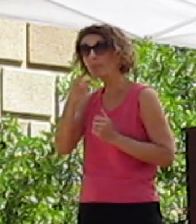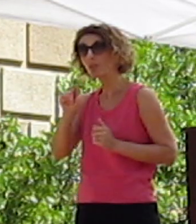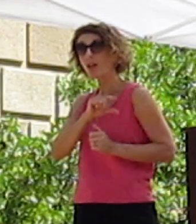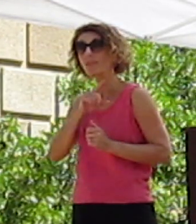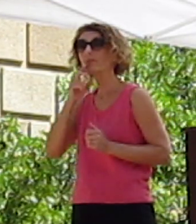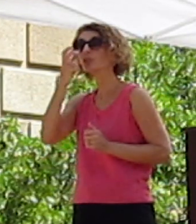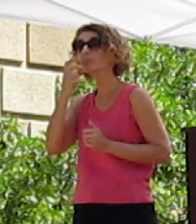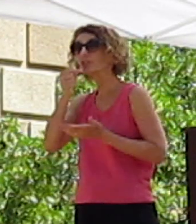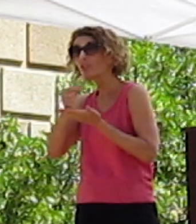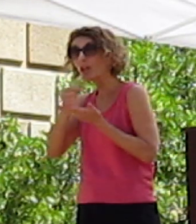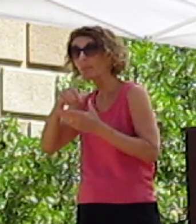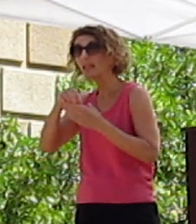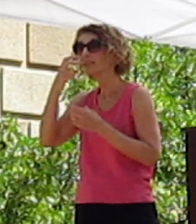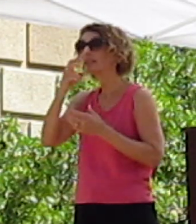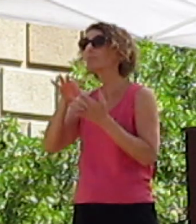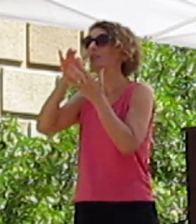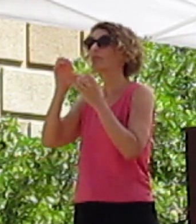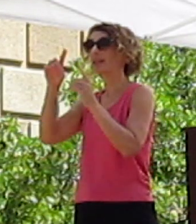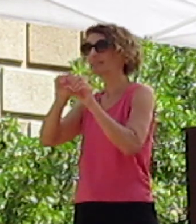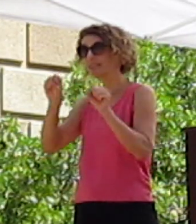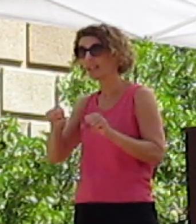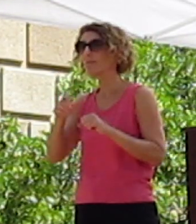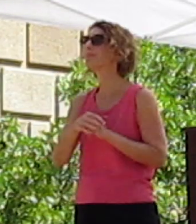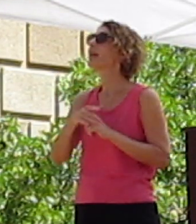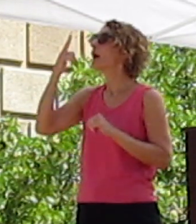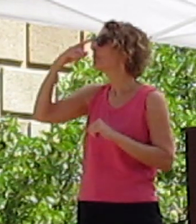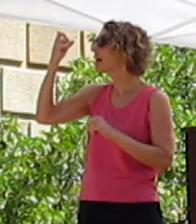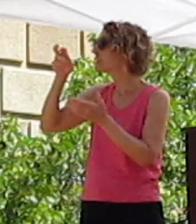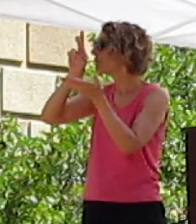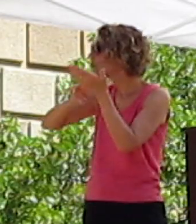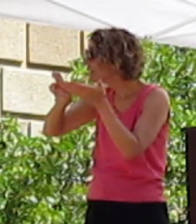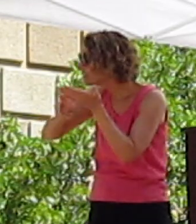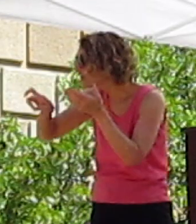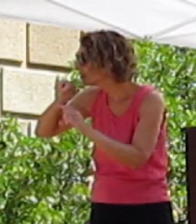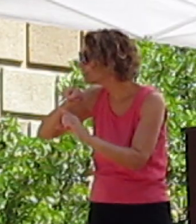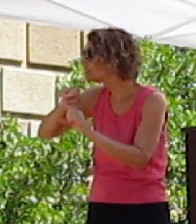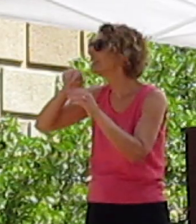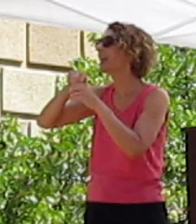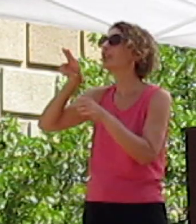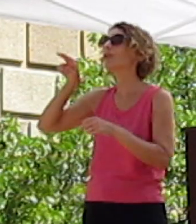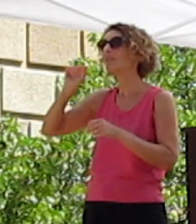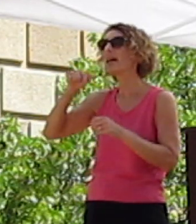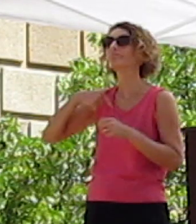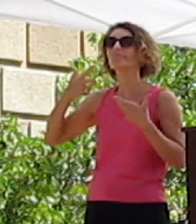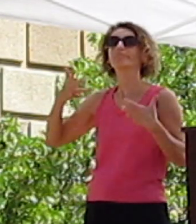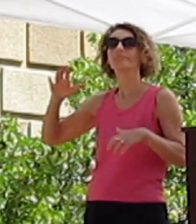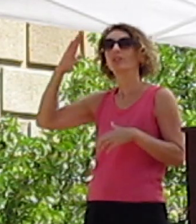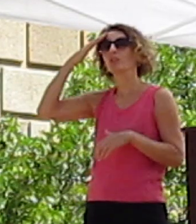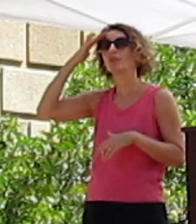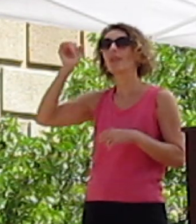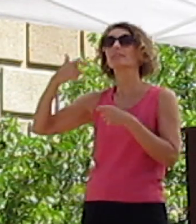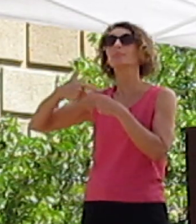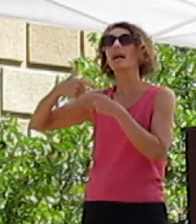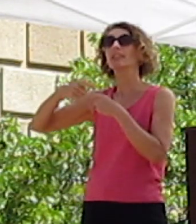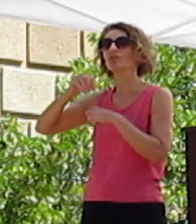within the special education system. But because of my research at the University of Arizona, I knew that Spanish